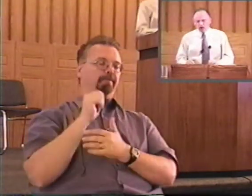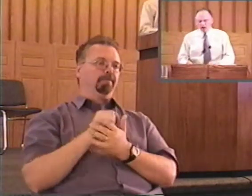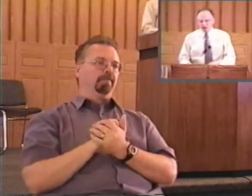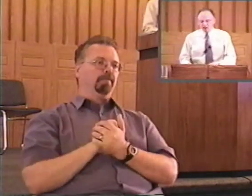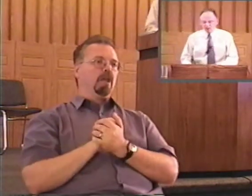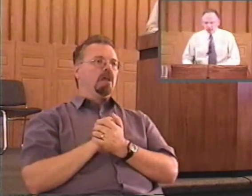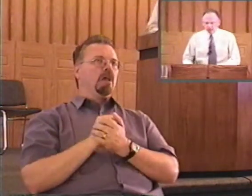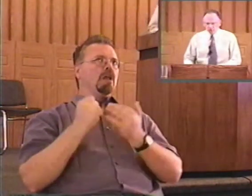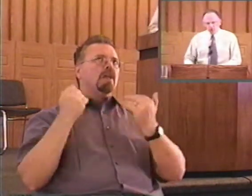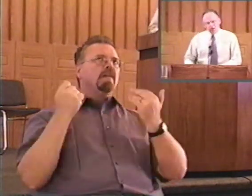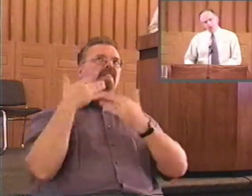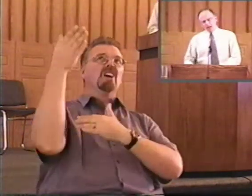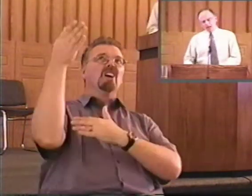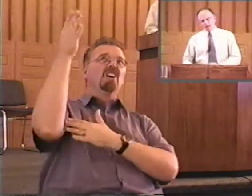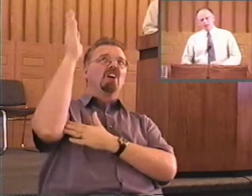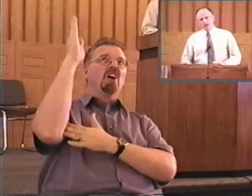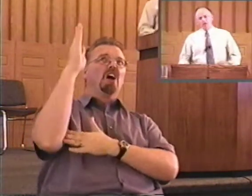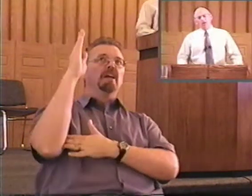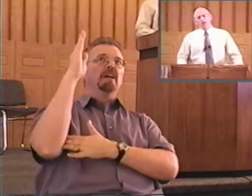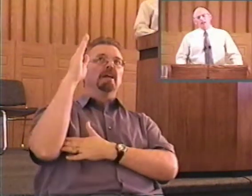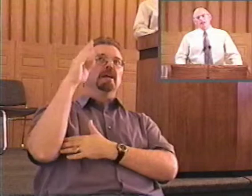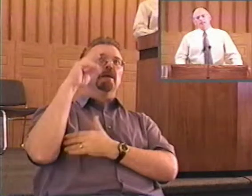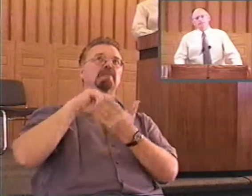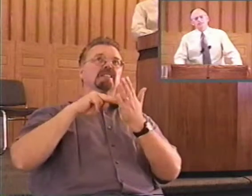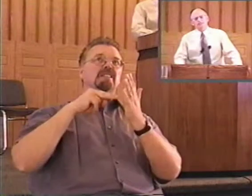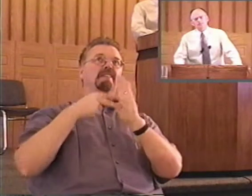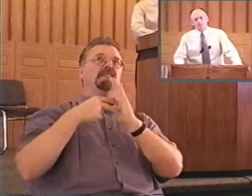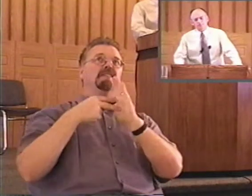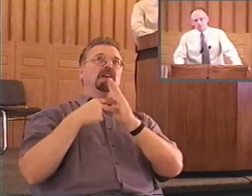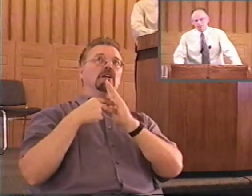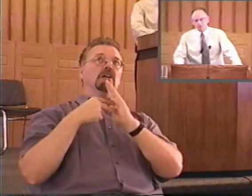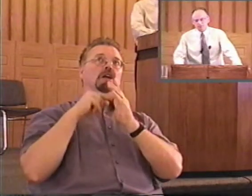To fear God is to be intimidated by God.